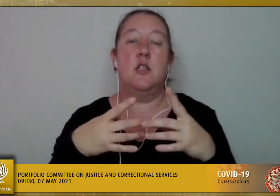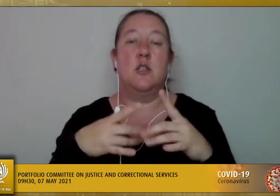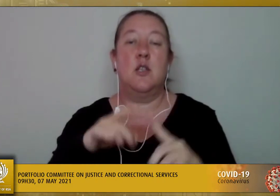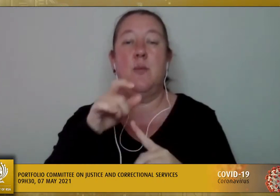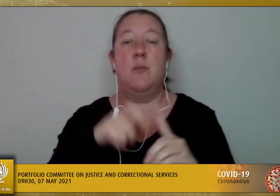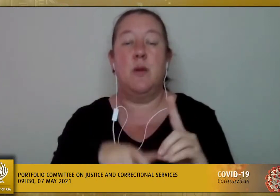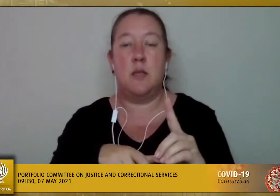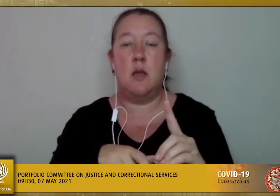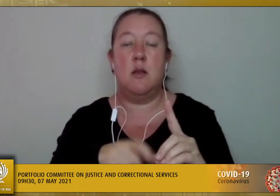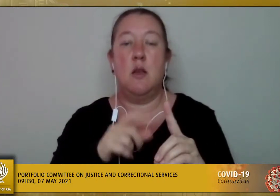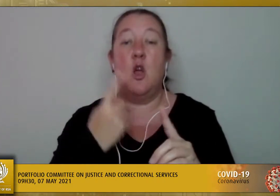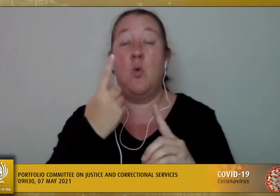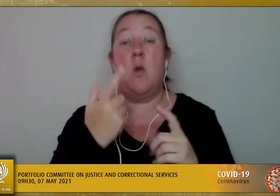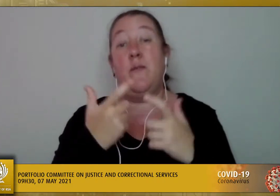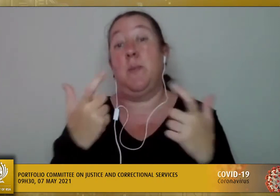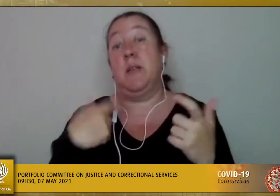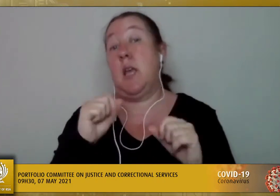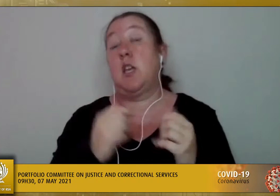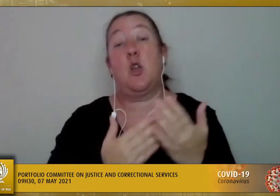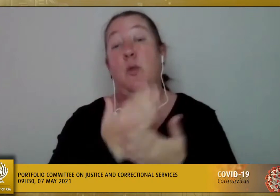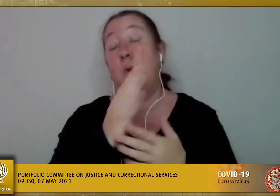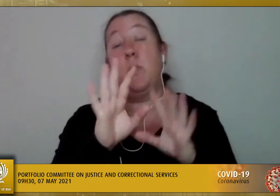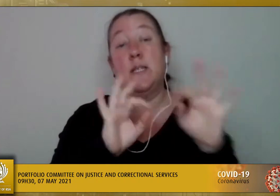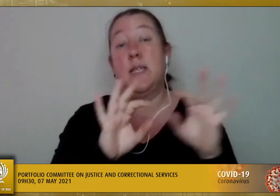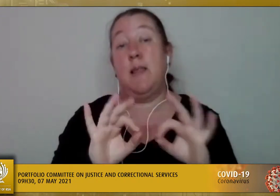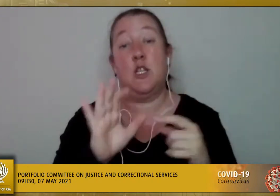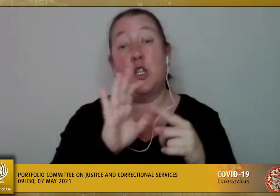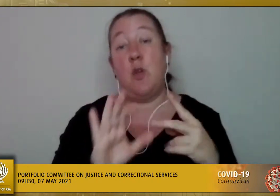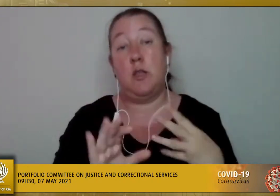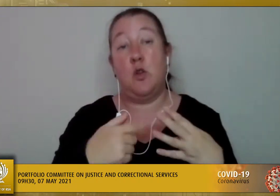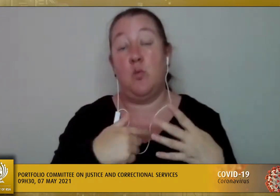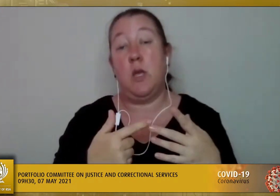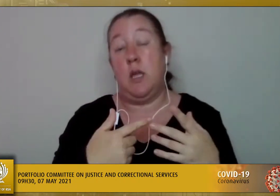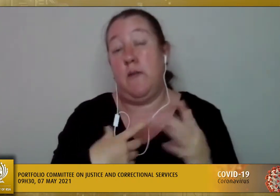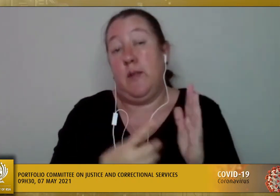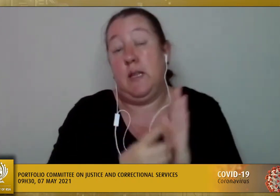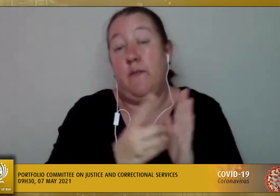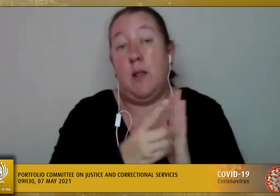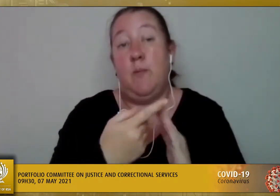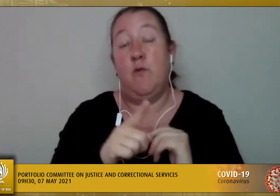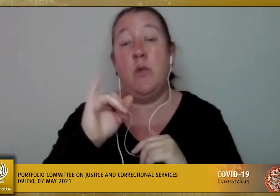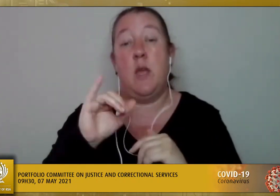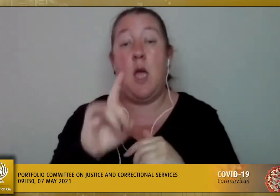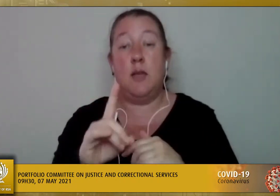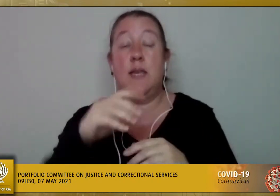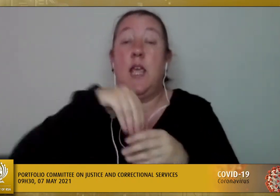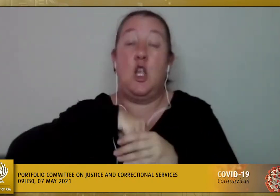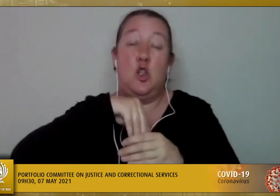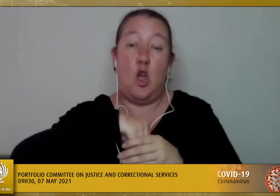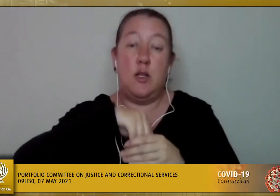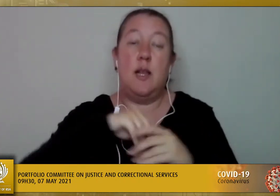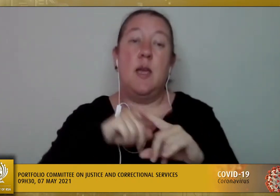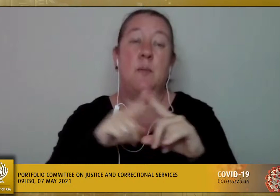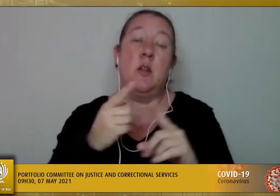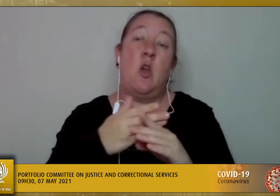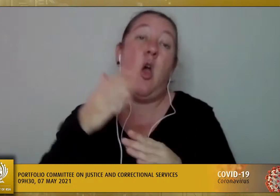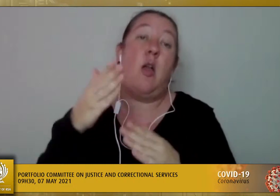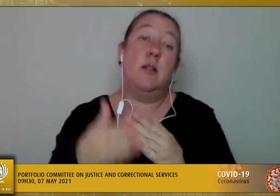one of the biggest I can go through the selection criteria that we have developed for the ID internally but